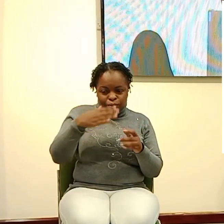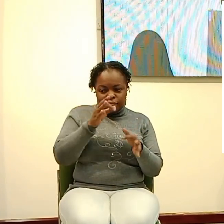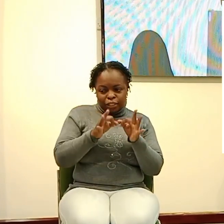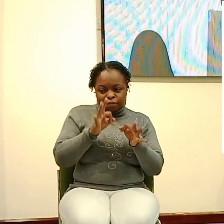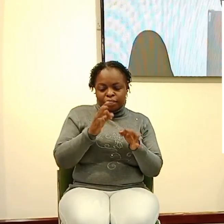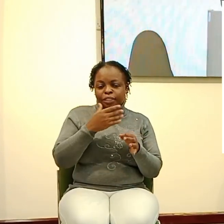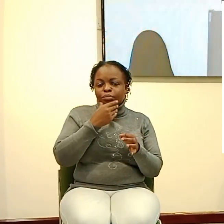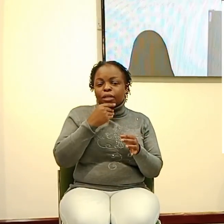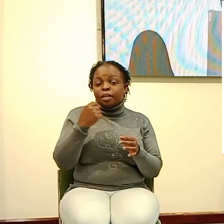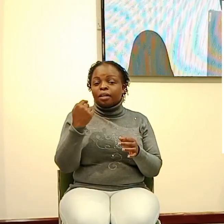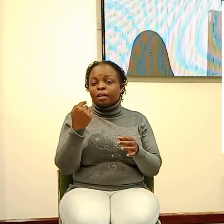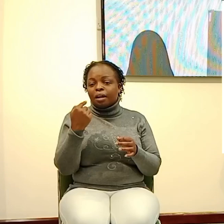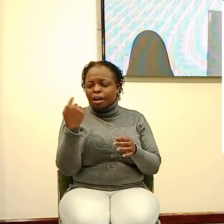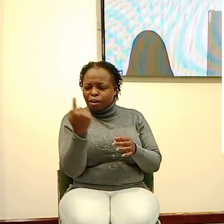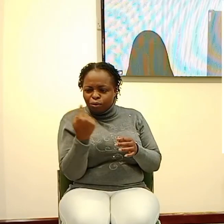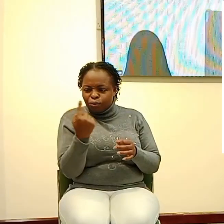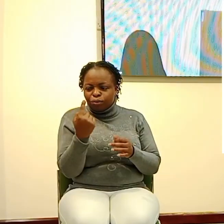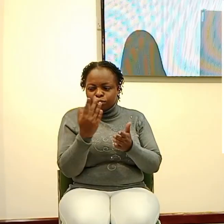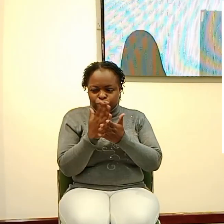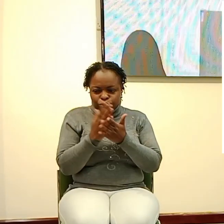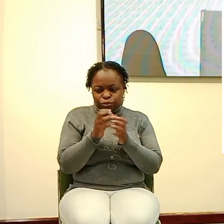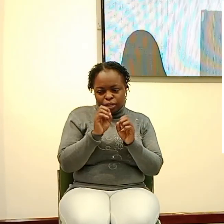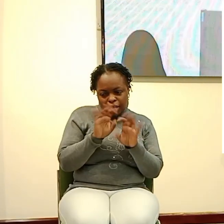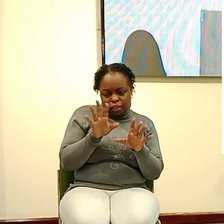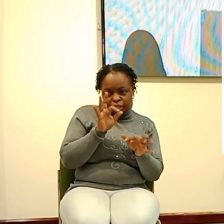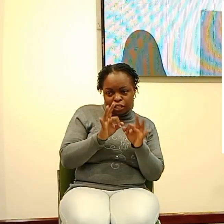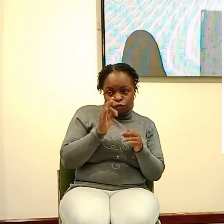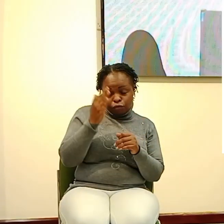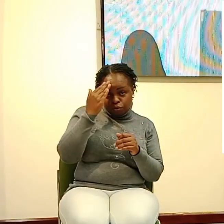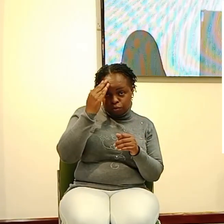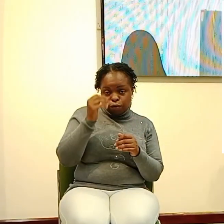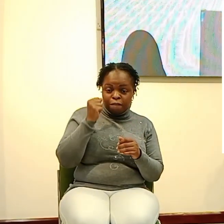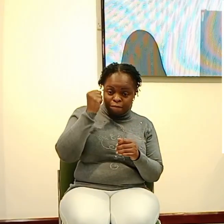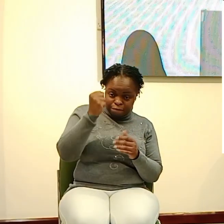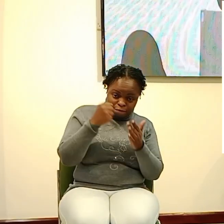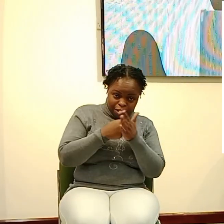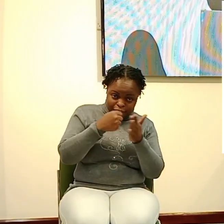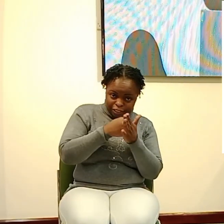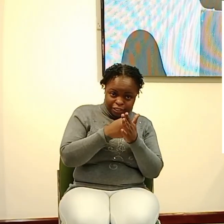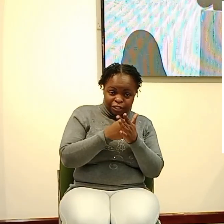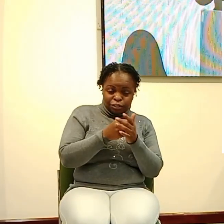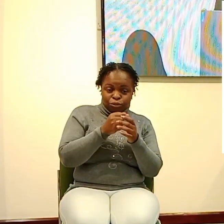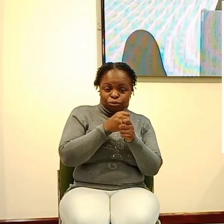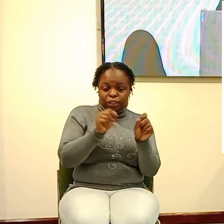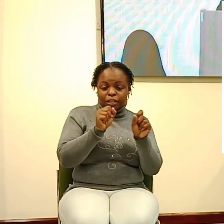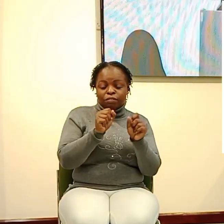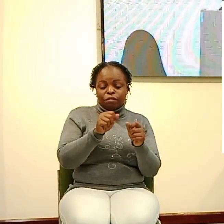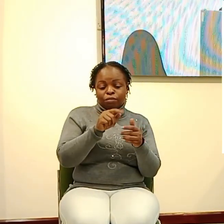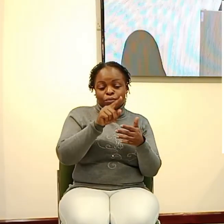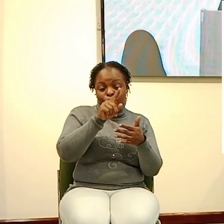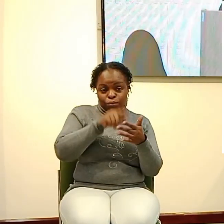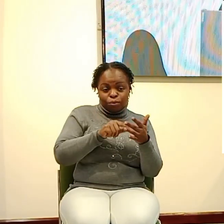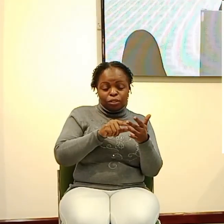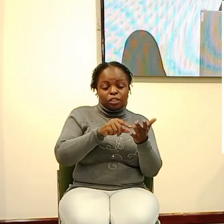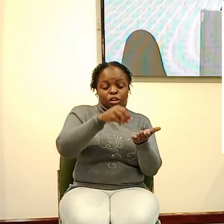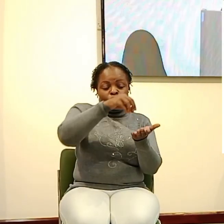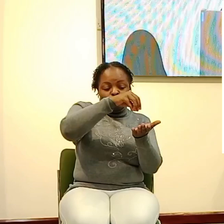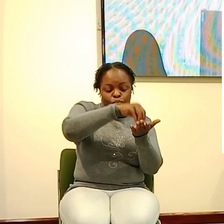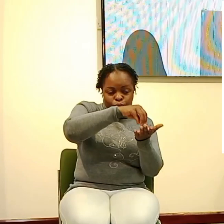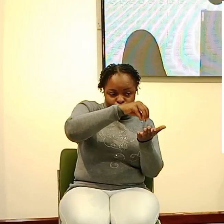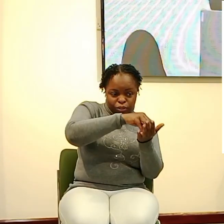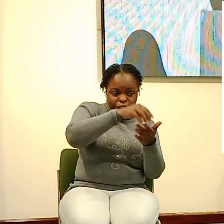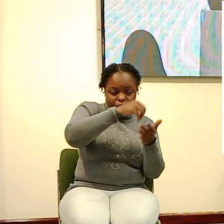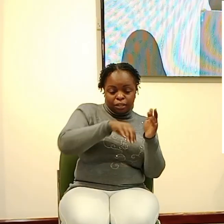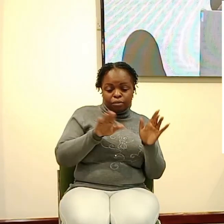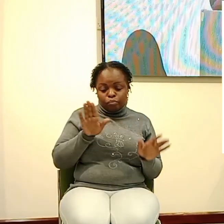nothing. Let me tell you, if you know the fights that we fought, just to even safeguard what came, first of all, to get what was put in what was the